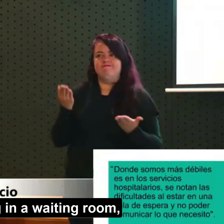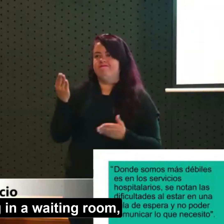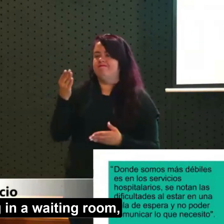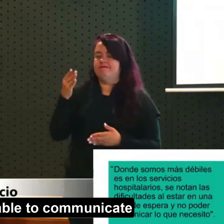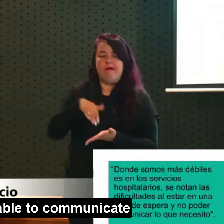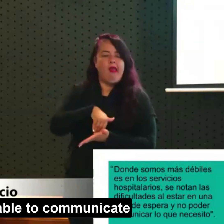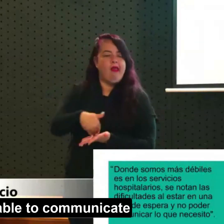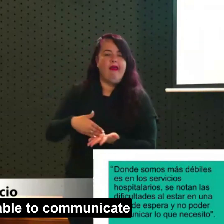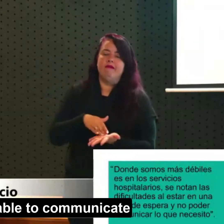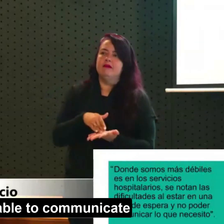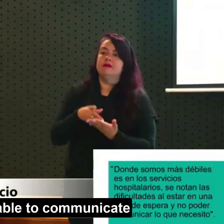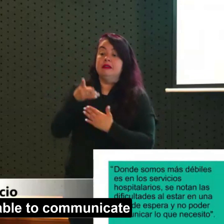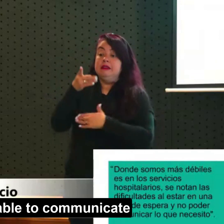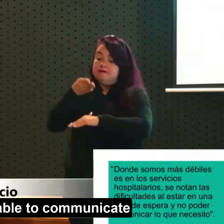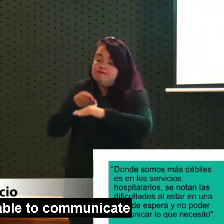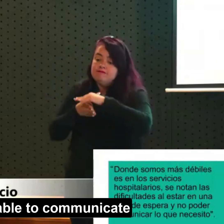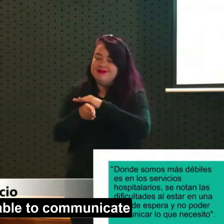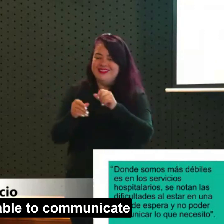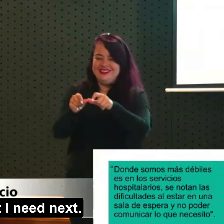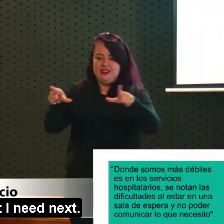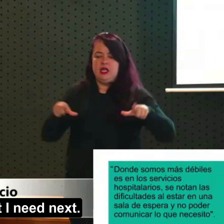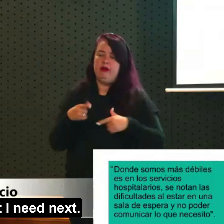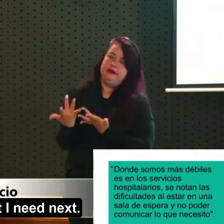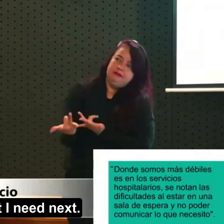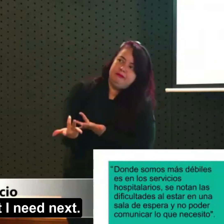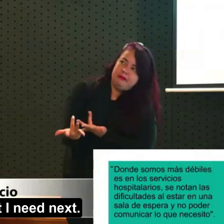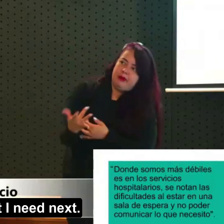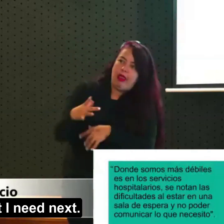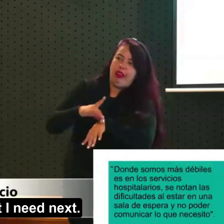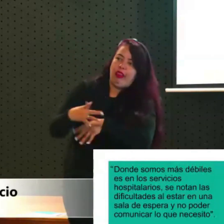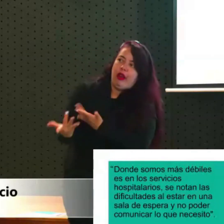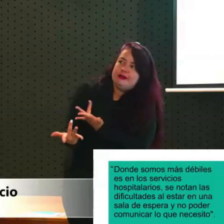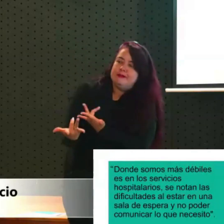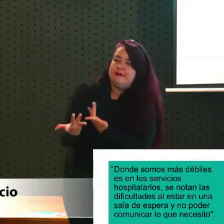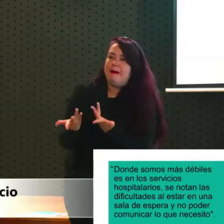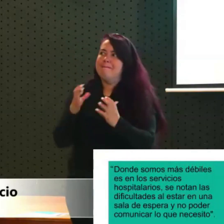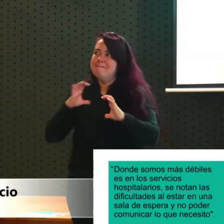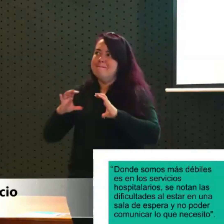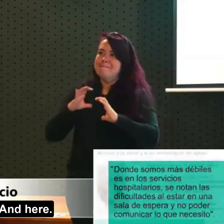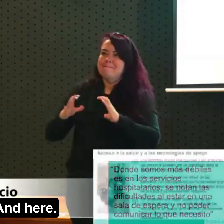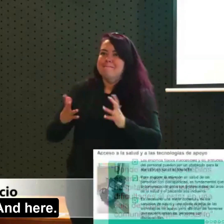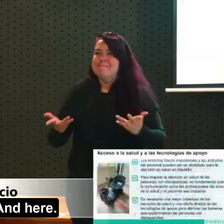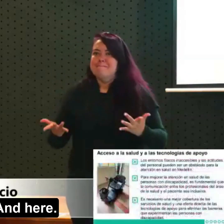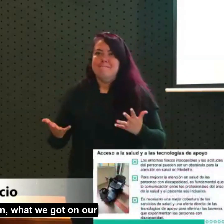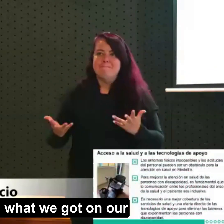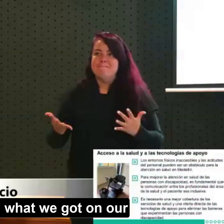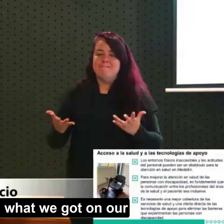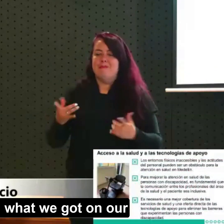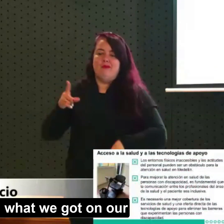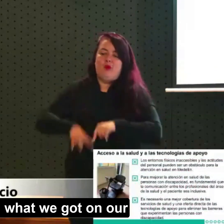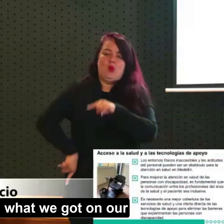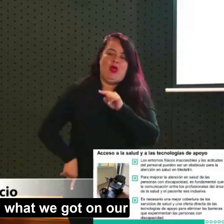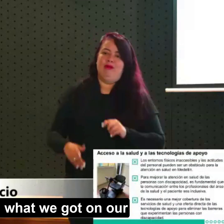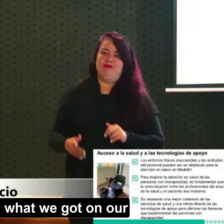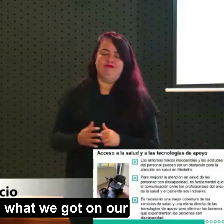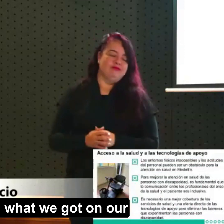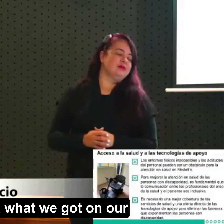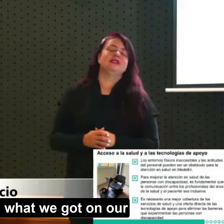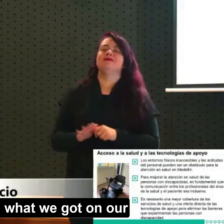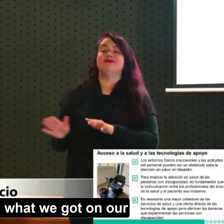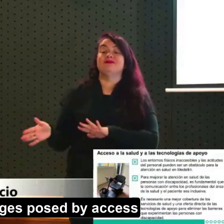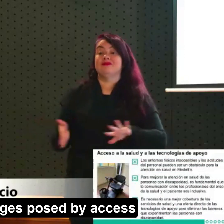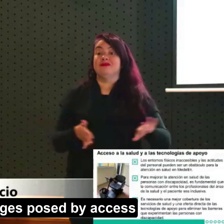in a waiting room or being unable to communicate what I need. Next. And here, once again, what we